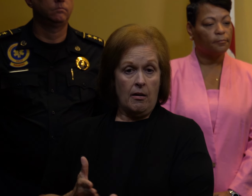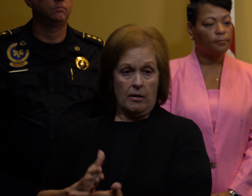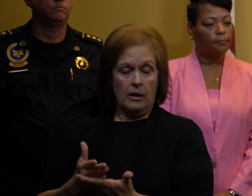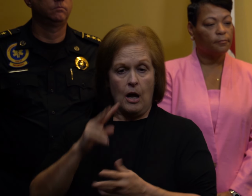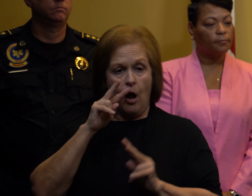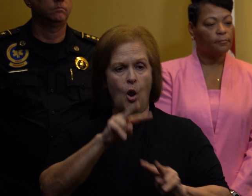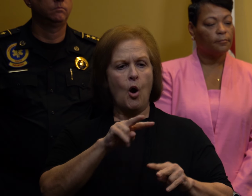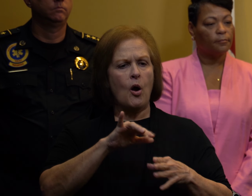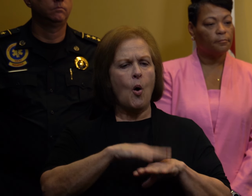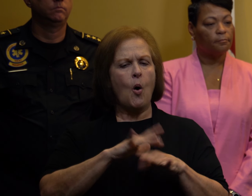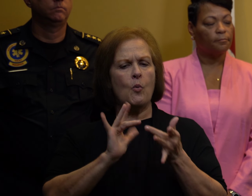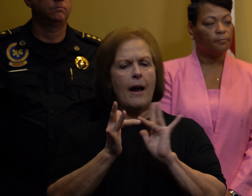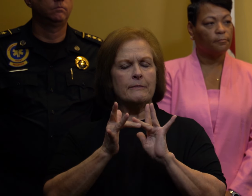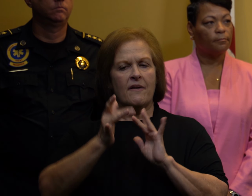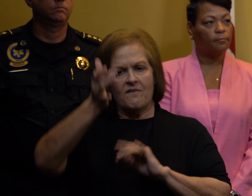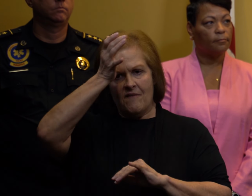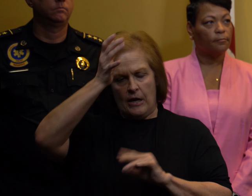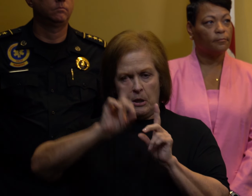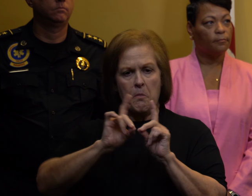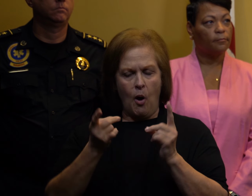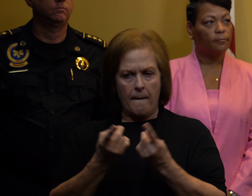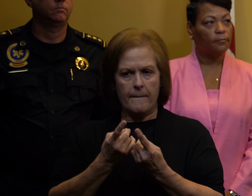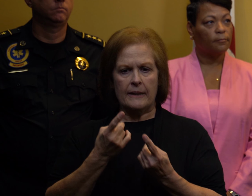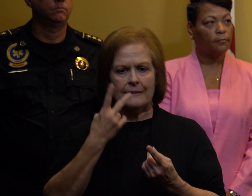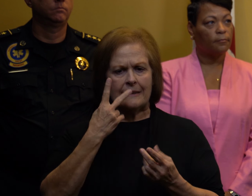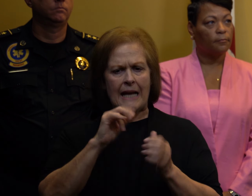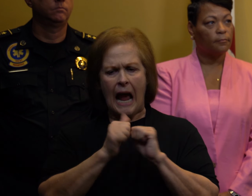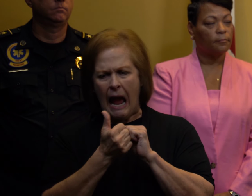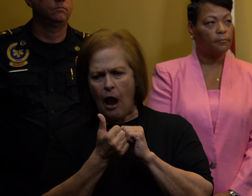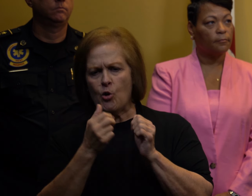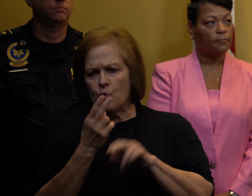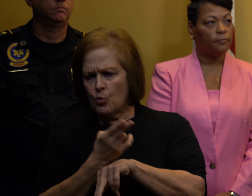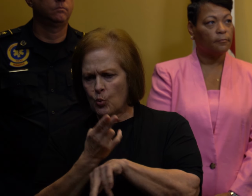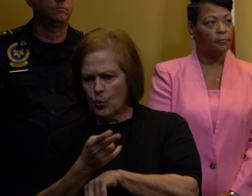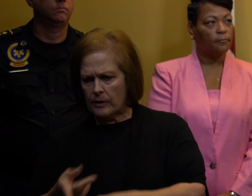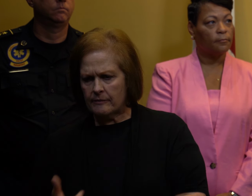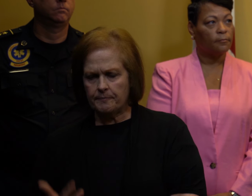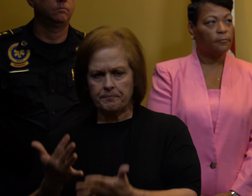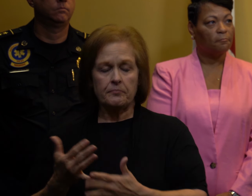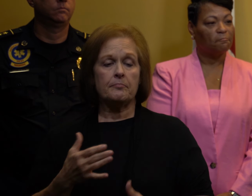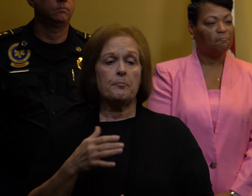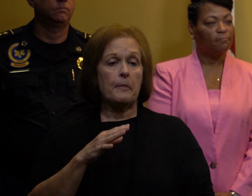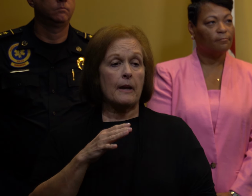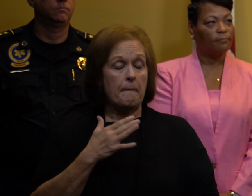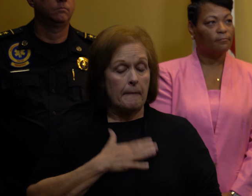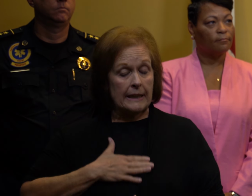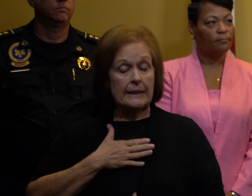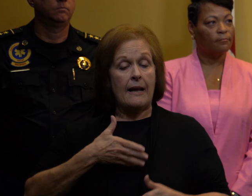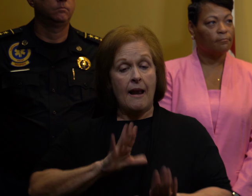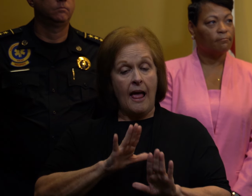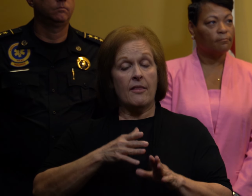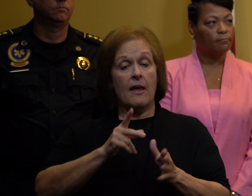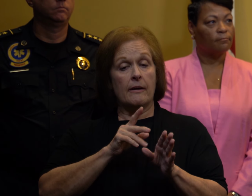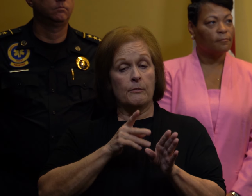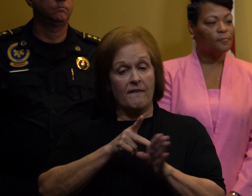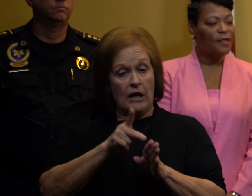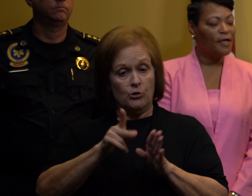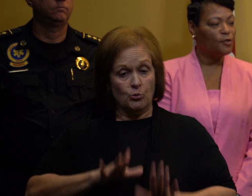dola.gov/NOFD. So please, leave the fireworks to the experts and have a happy and safe 4th of July and Essence Festival